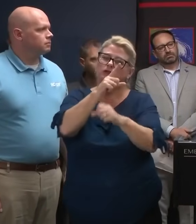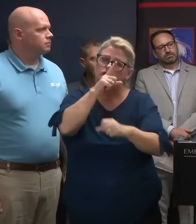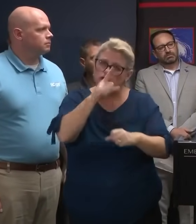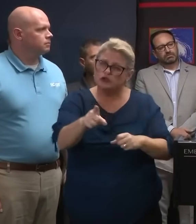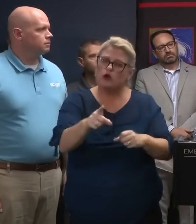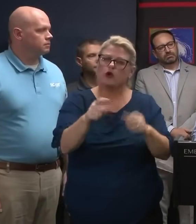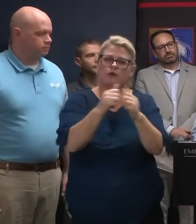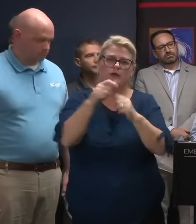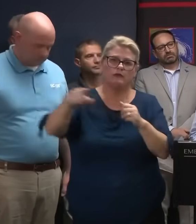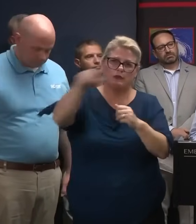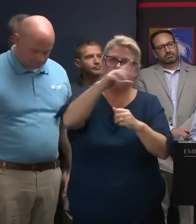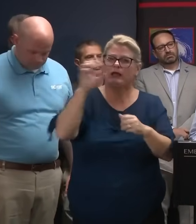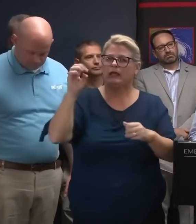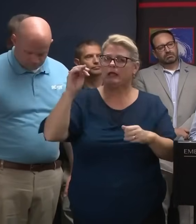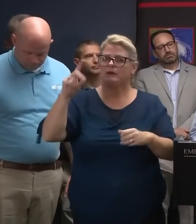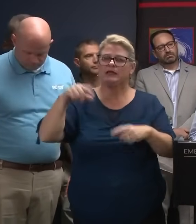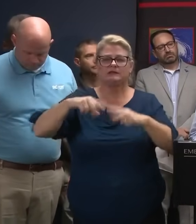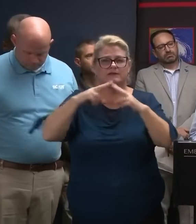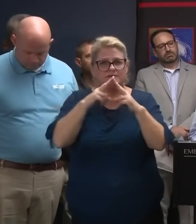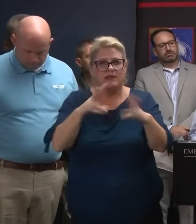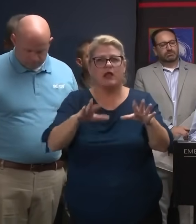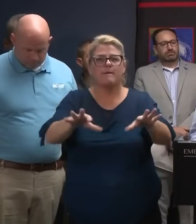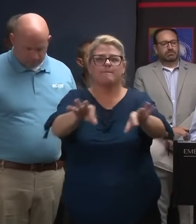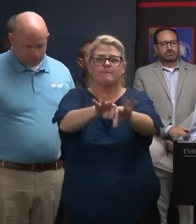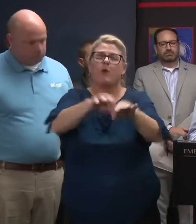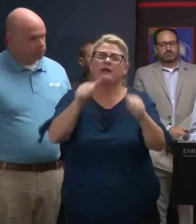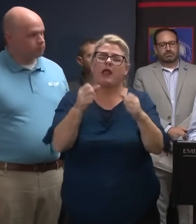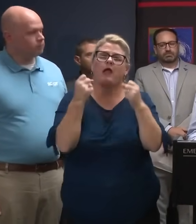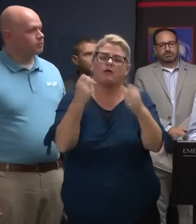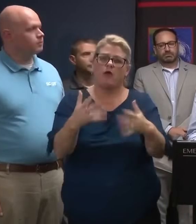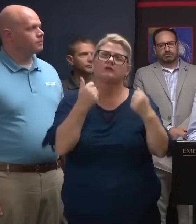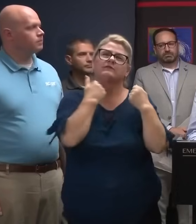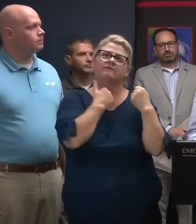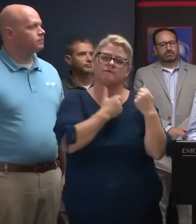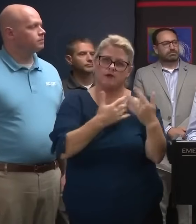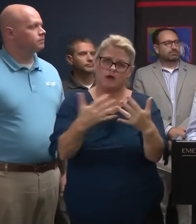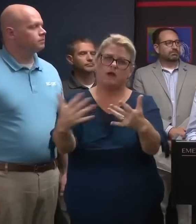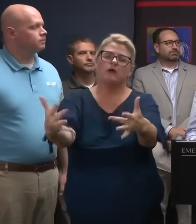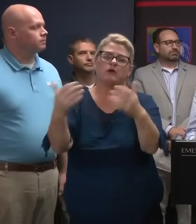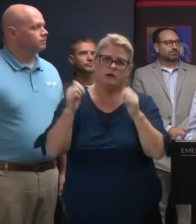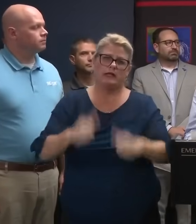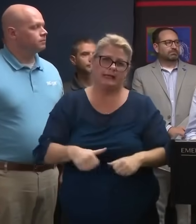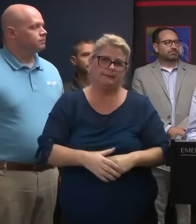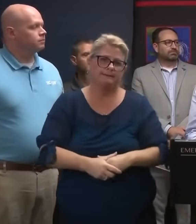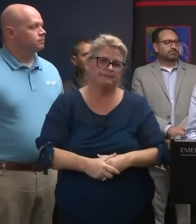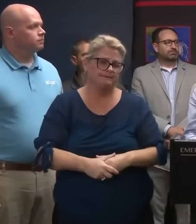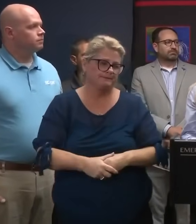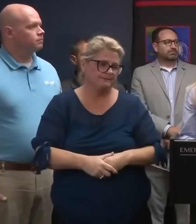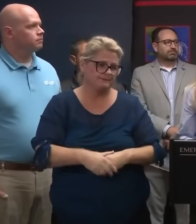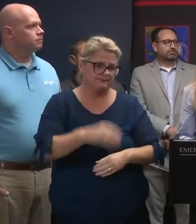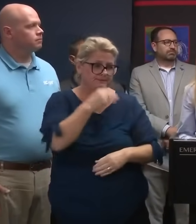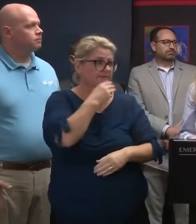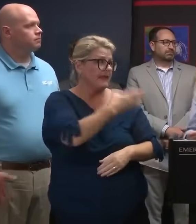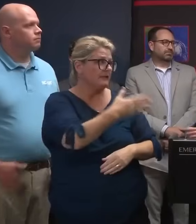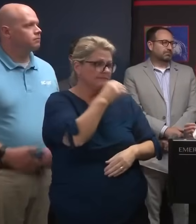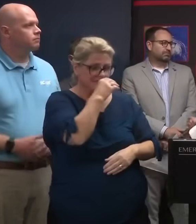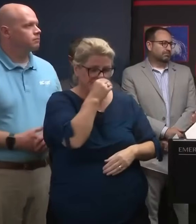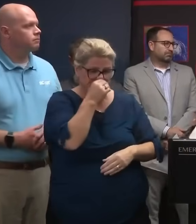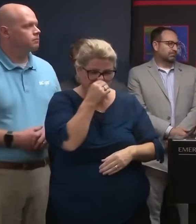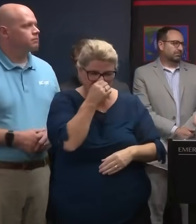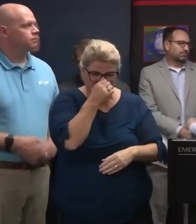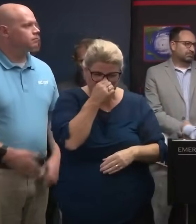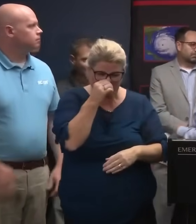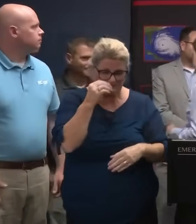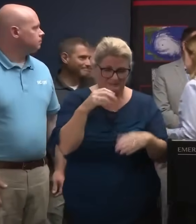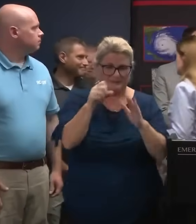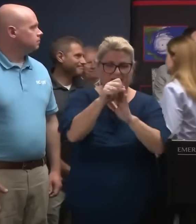and others, but these are very important safety notes for all of our folks without power. Thank you, sir. Thank you, Mr. Farr.